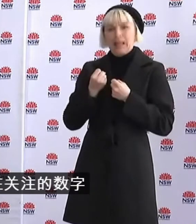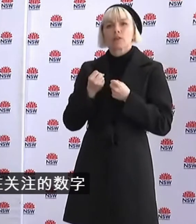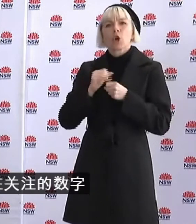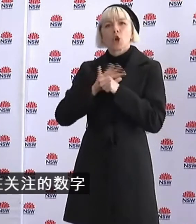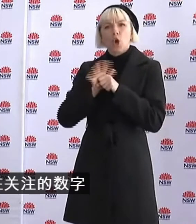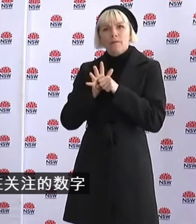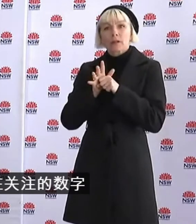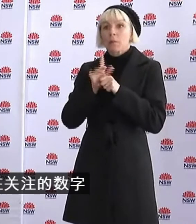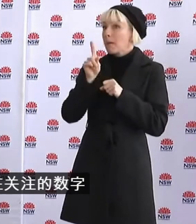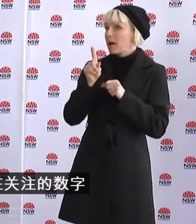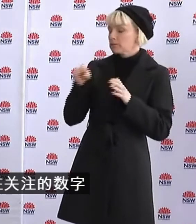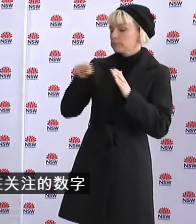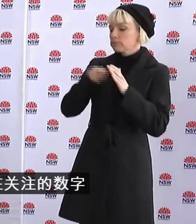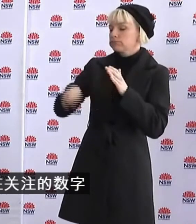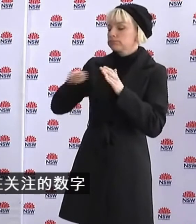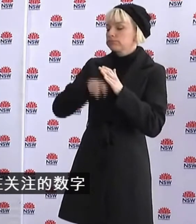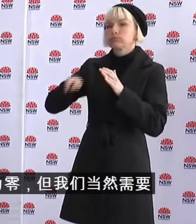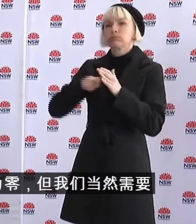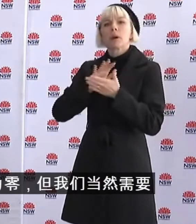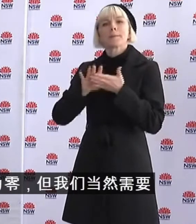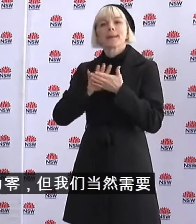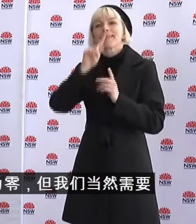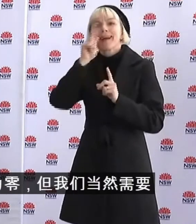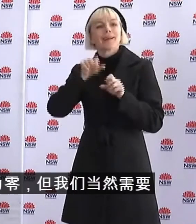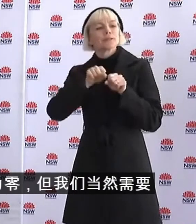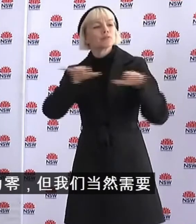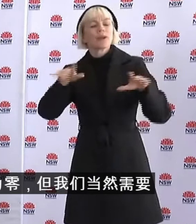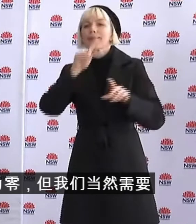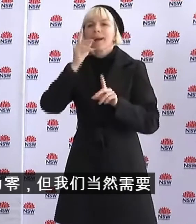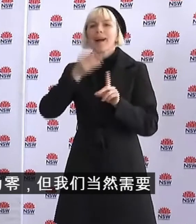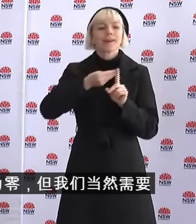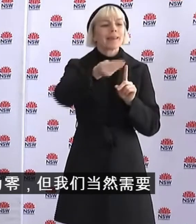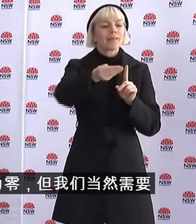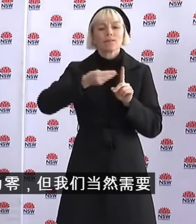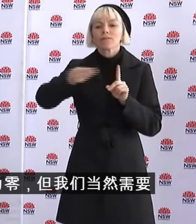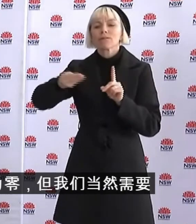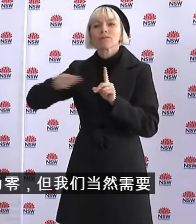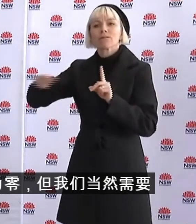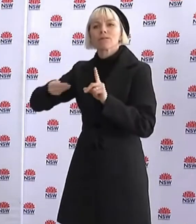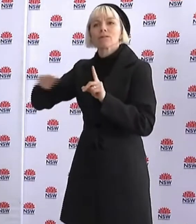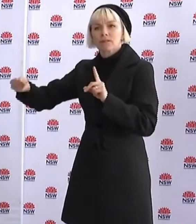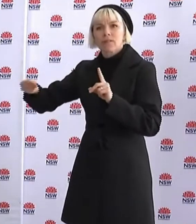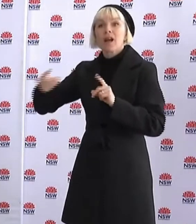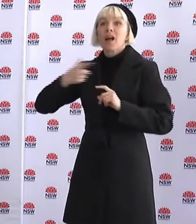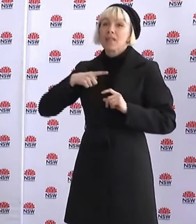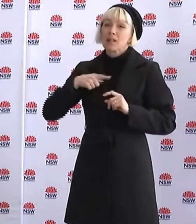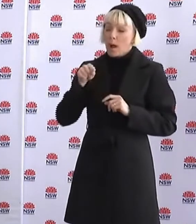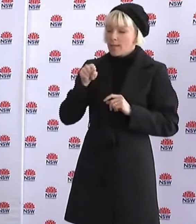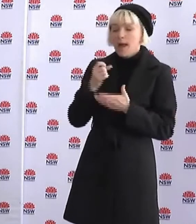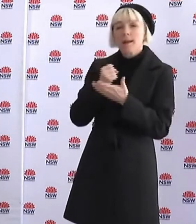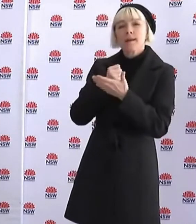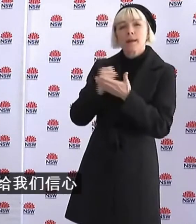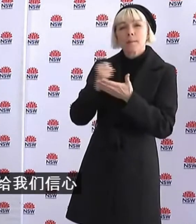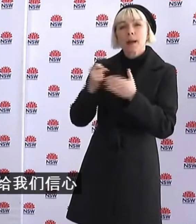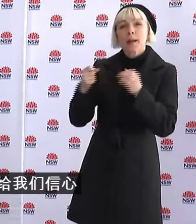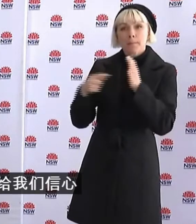if they're out active in the community, and that's the number we're looking at. So we're not suggesting our case numbers have to be zero, but certainly we need to have the number of infectious in the